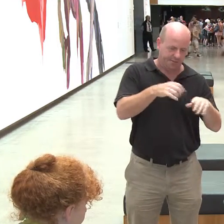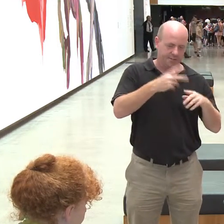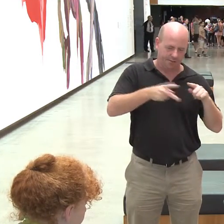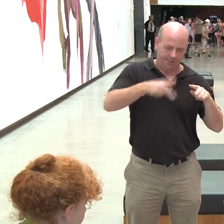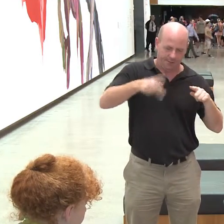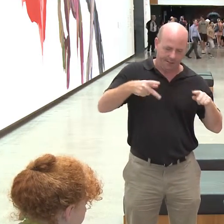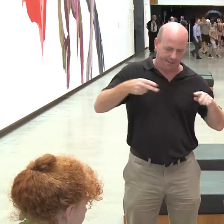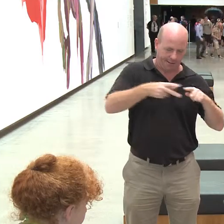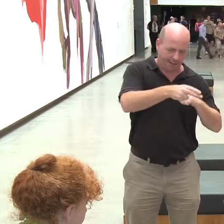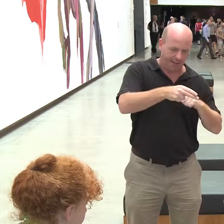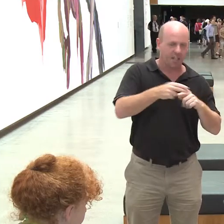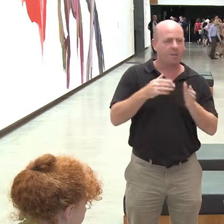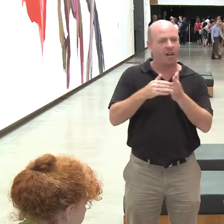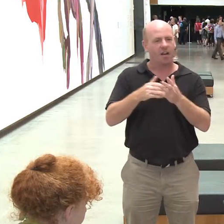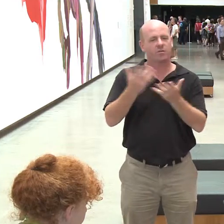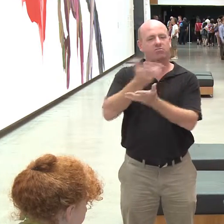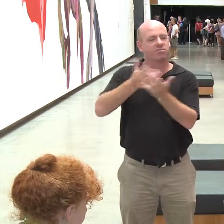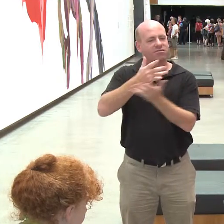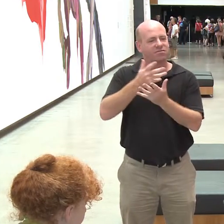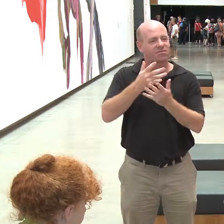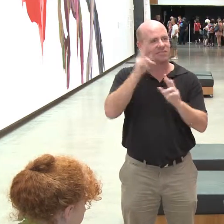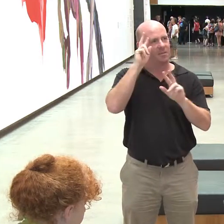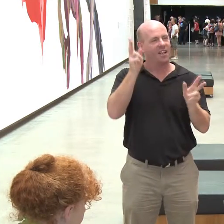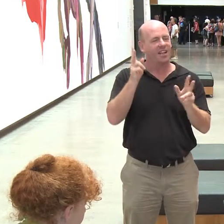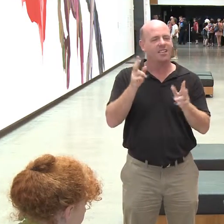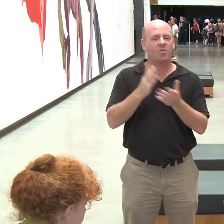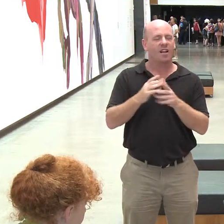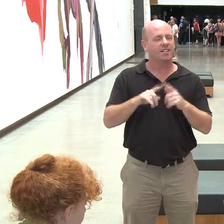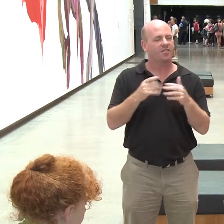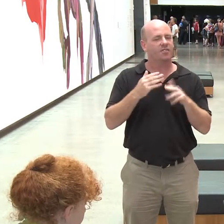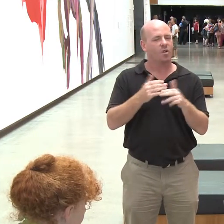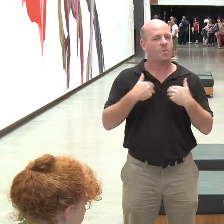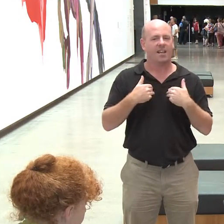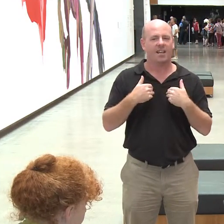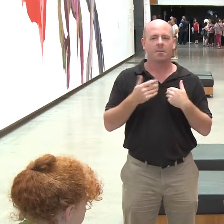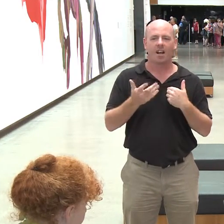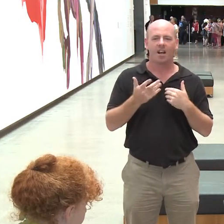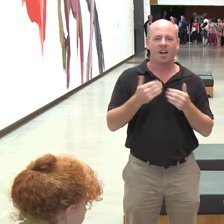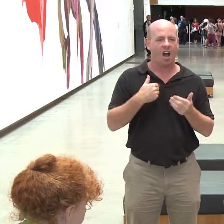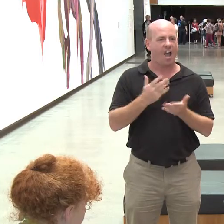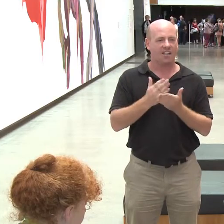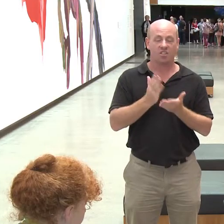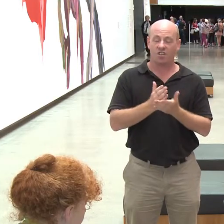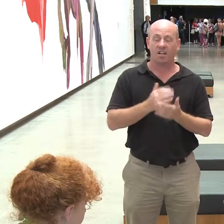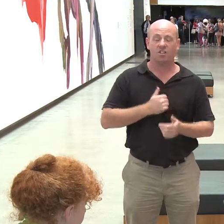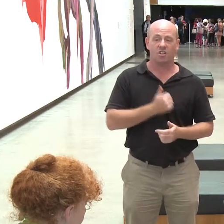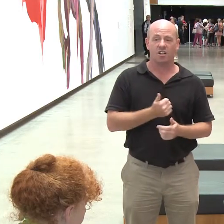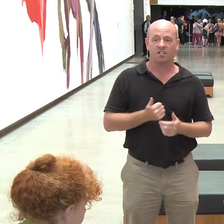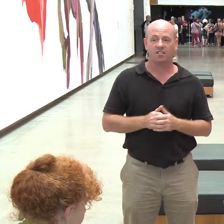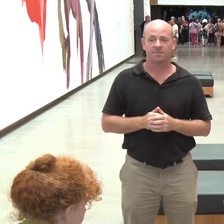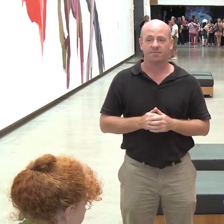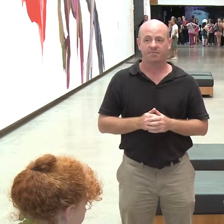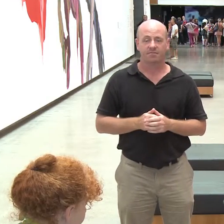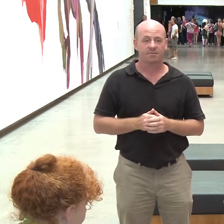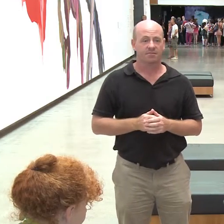cutting and painting. So it is a different experience for me, but it's one that I actually really enjoyed this time